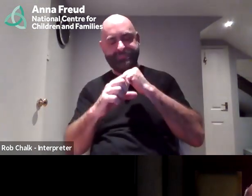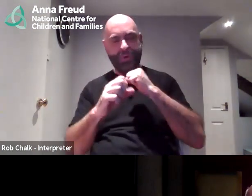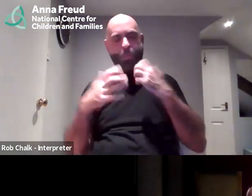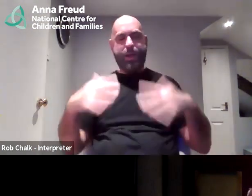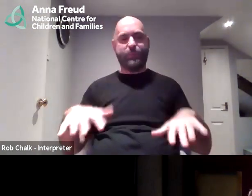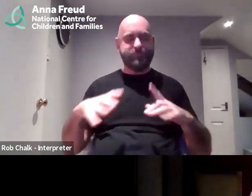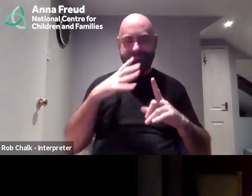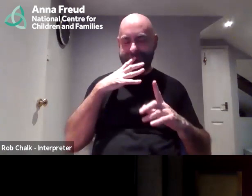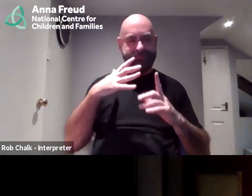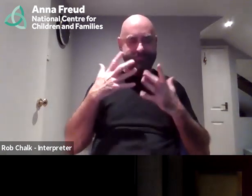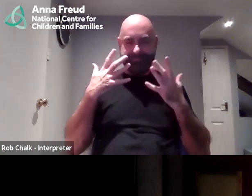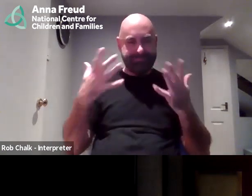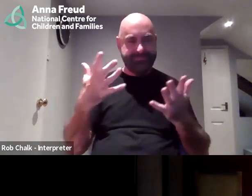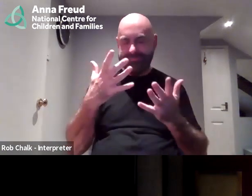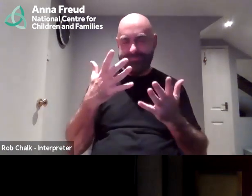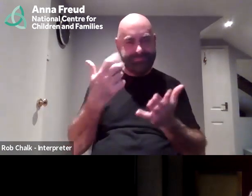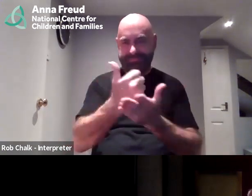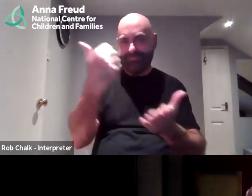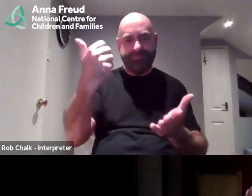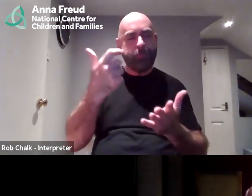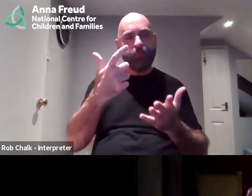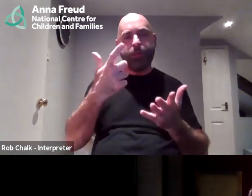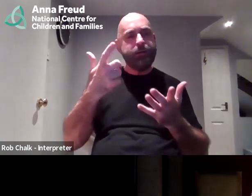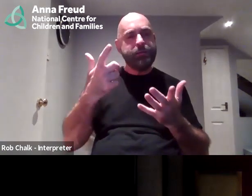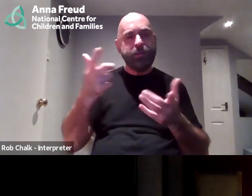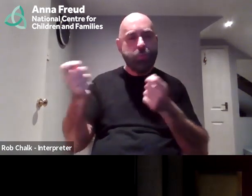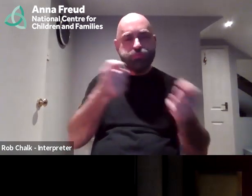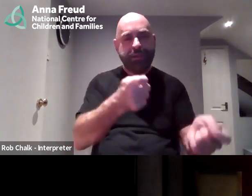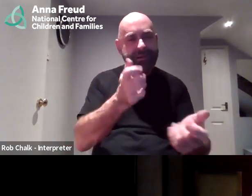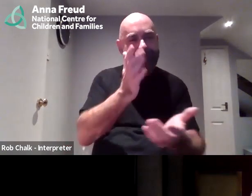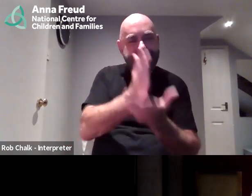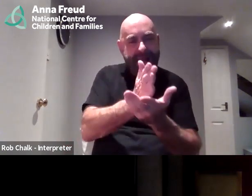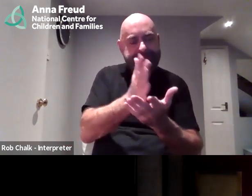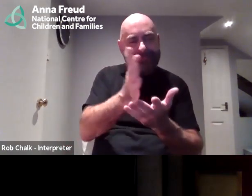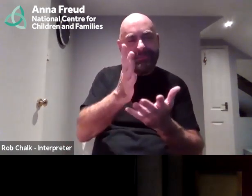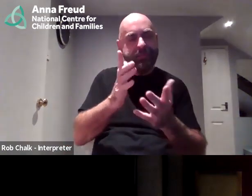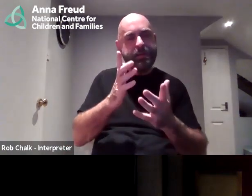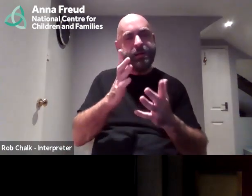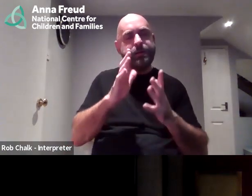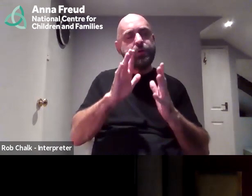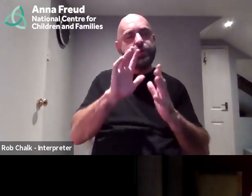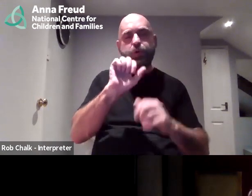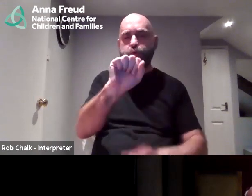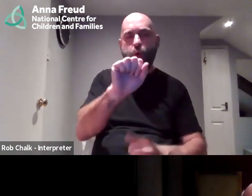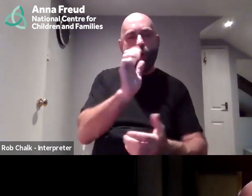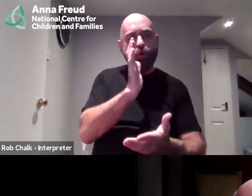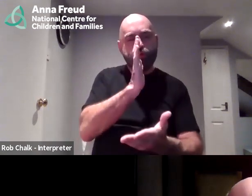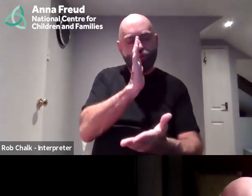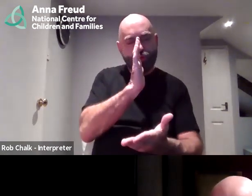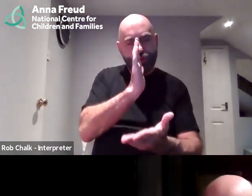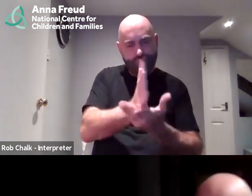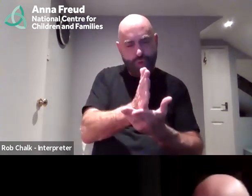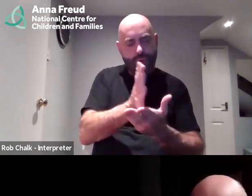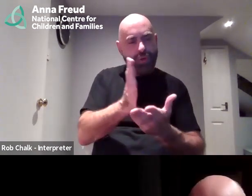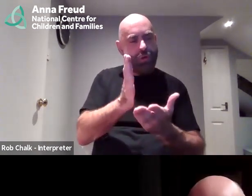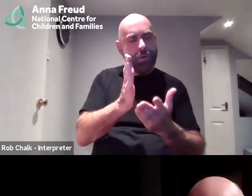stunning. And you bring these facts in, you bring your truth in such